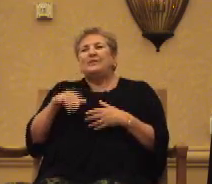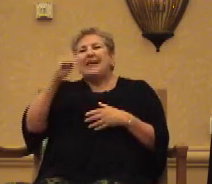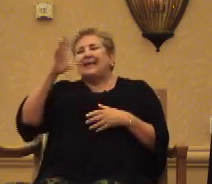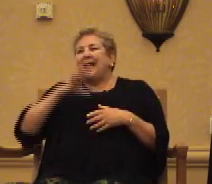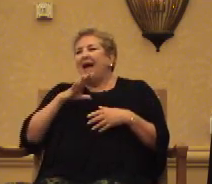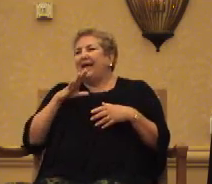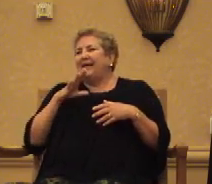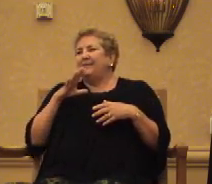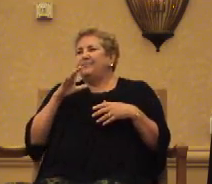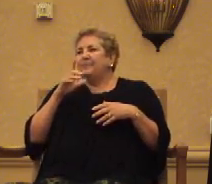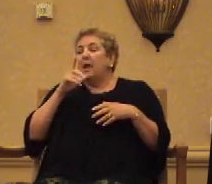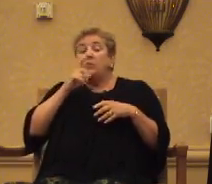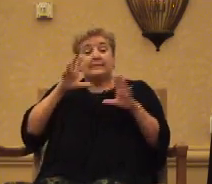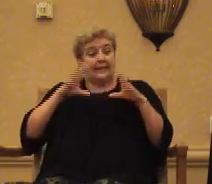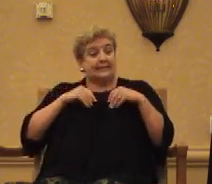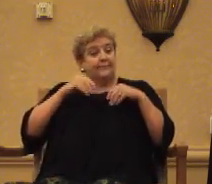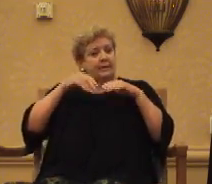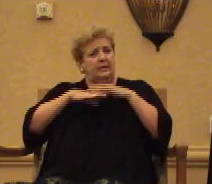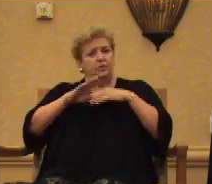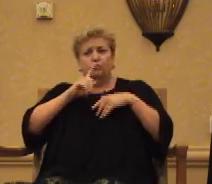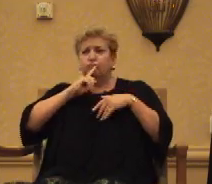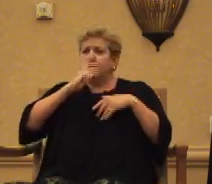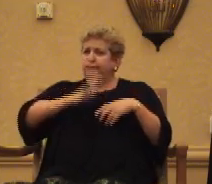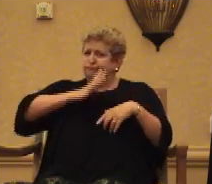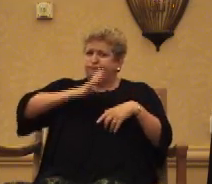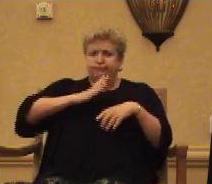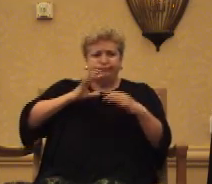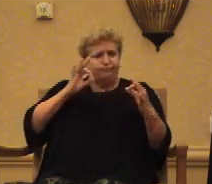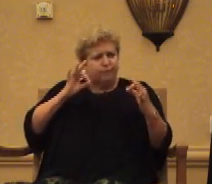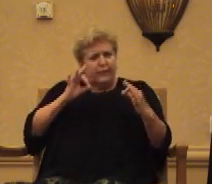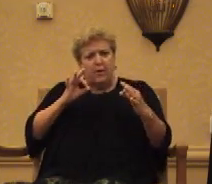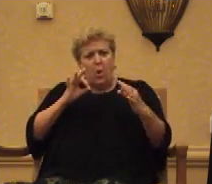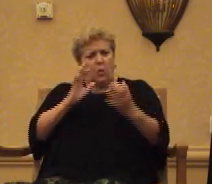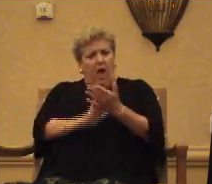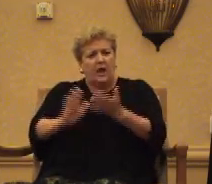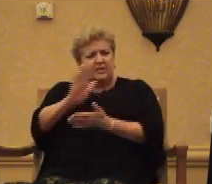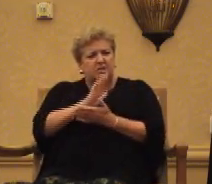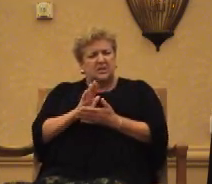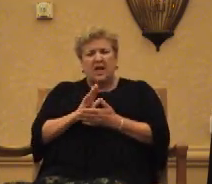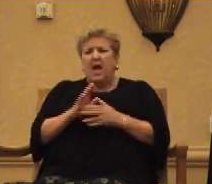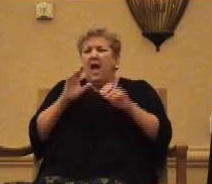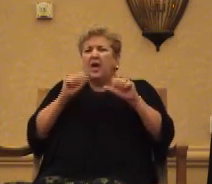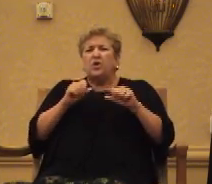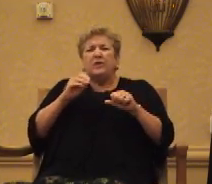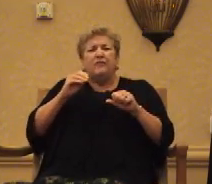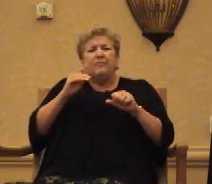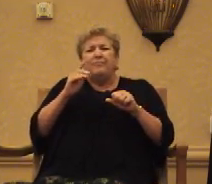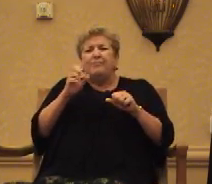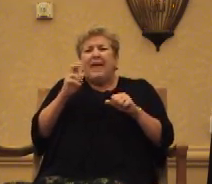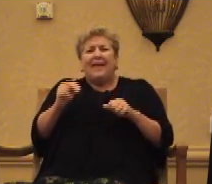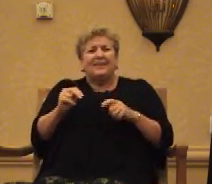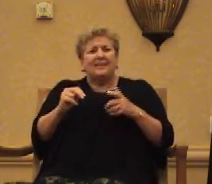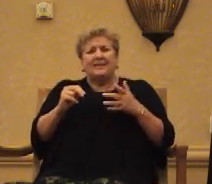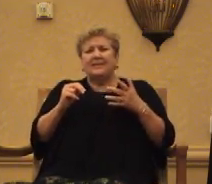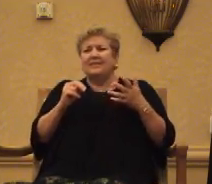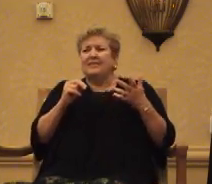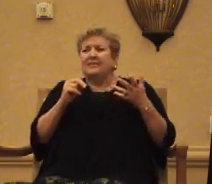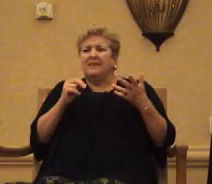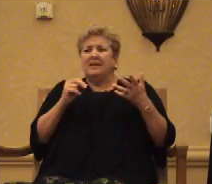I was accepted to Ivy League colleges. I was the guy that would have been valedictorian of my senior class if I hadn't been arrested the week before